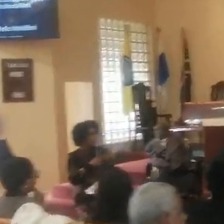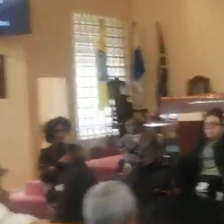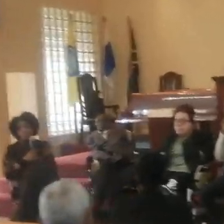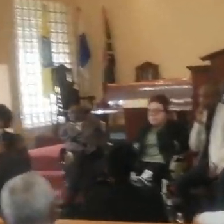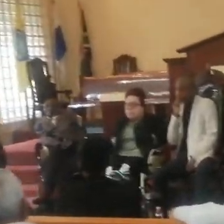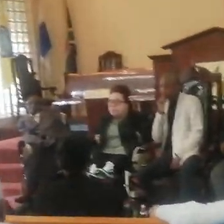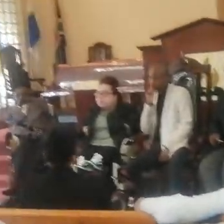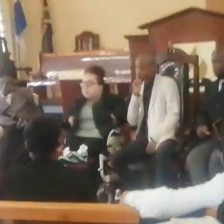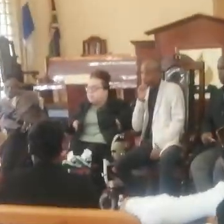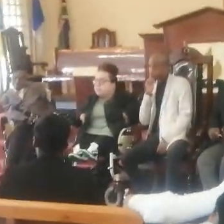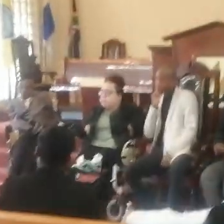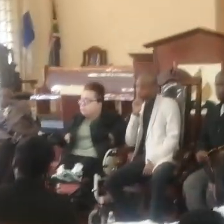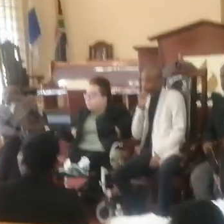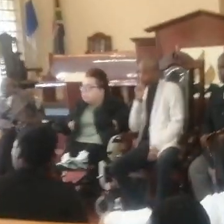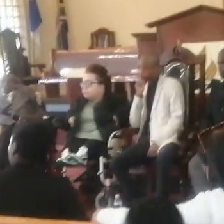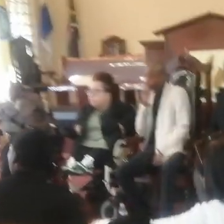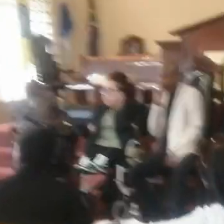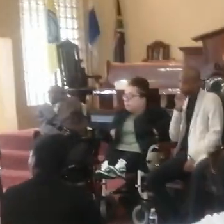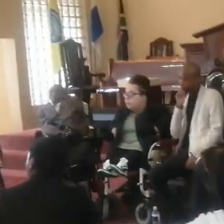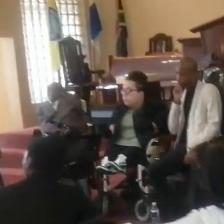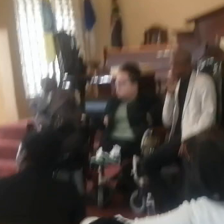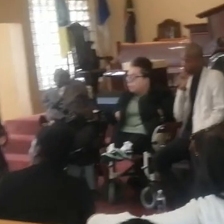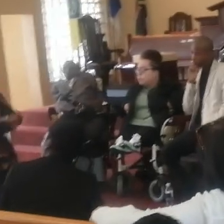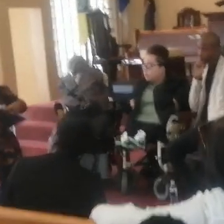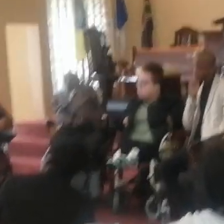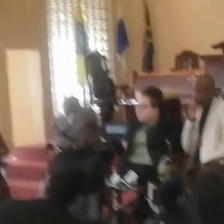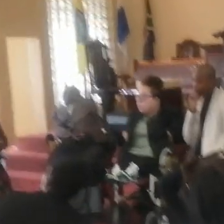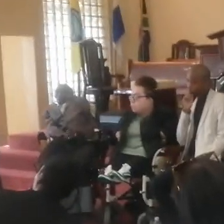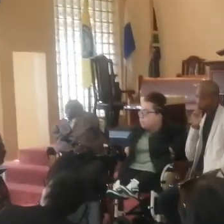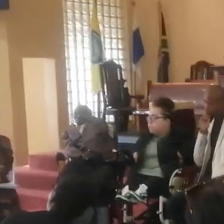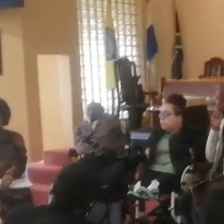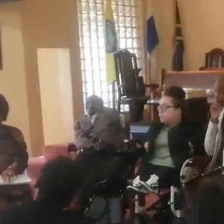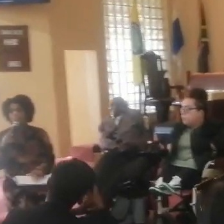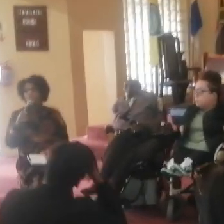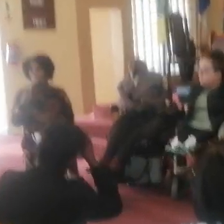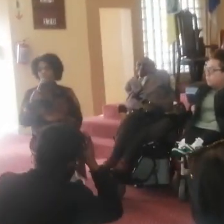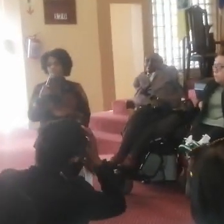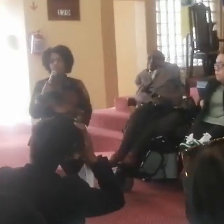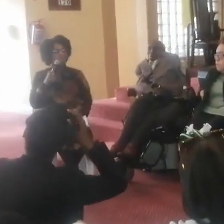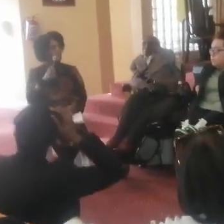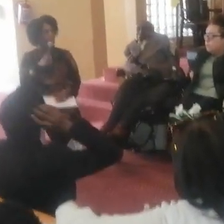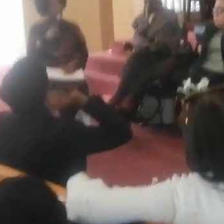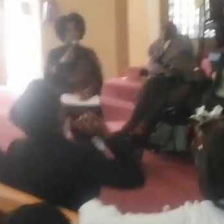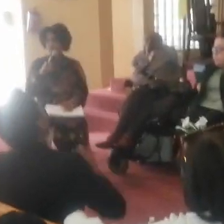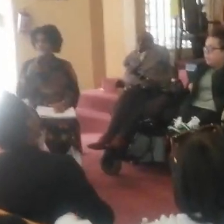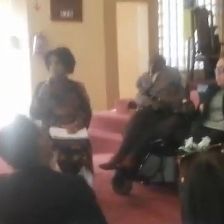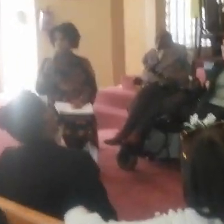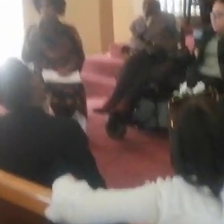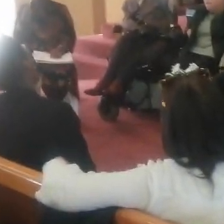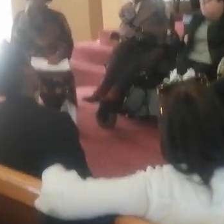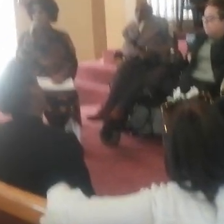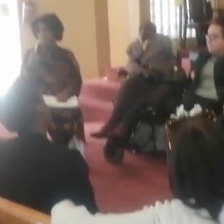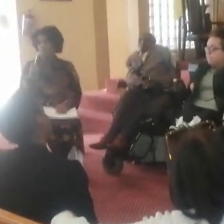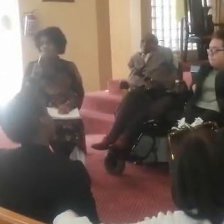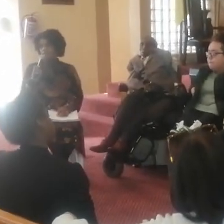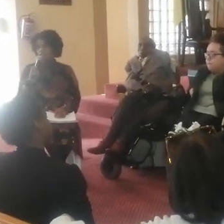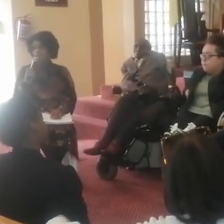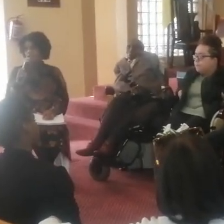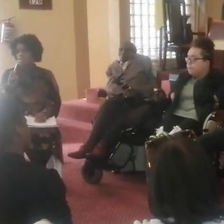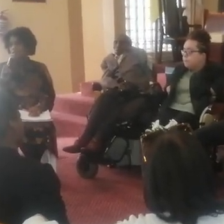but on a different note. I'm here with many people, as you can see, with